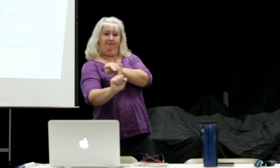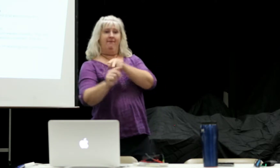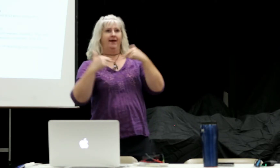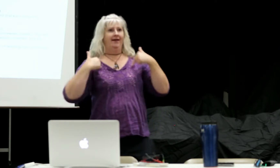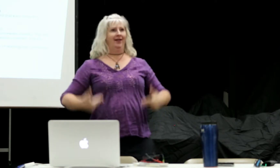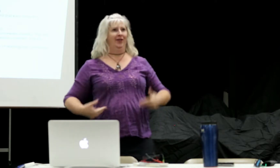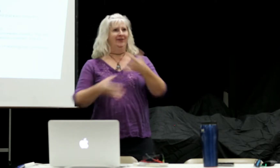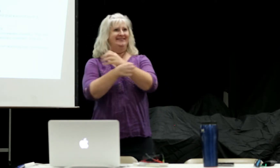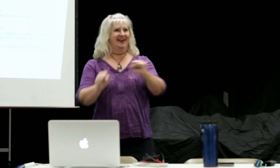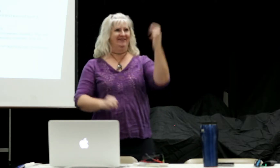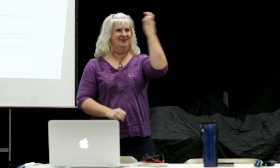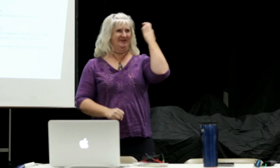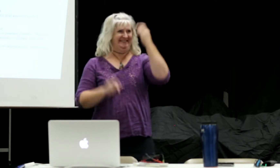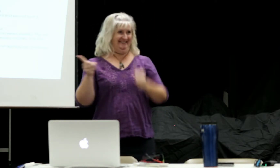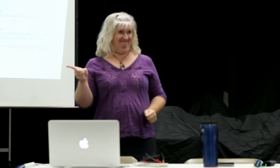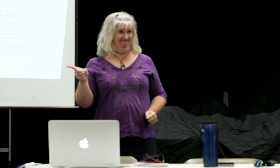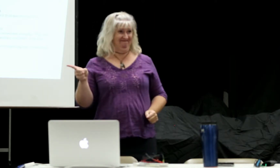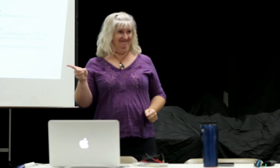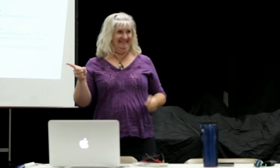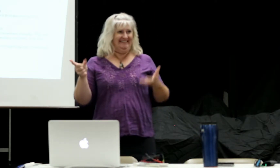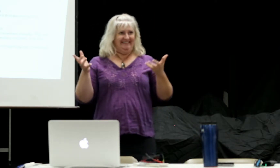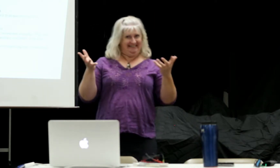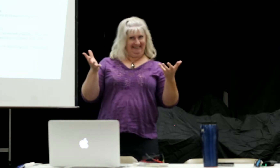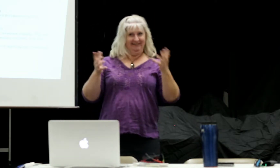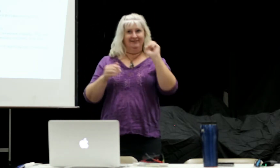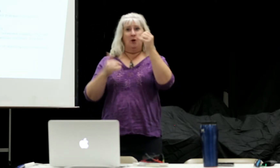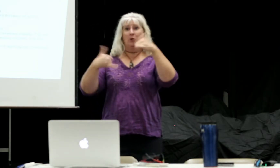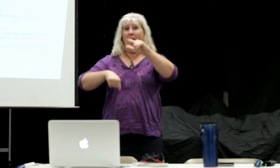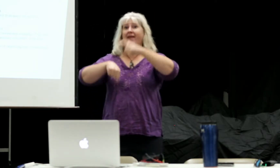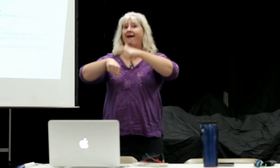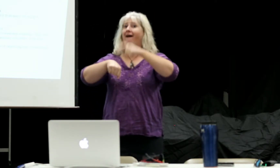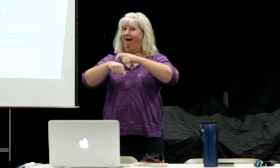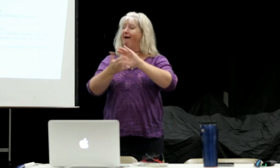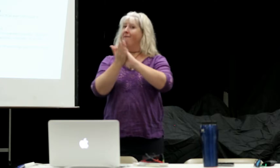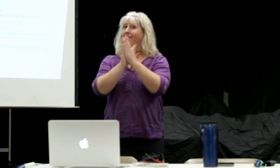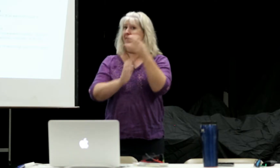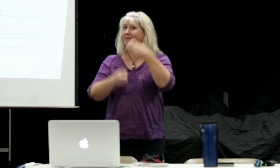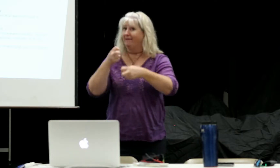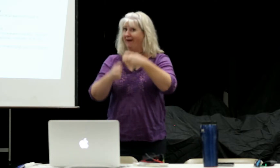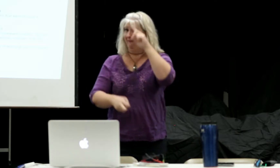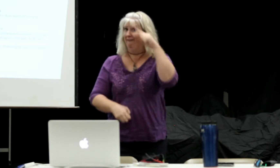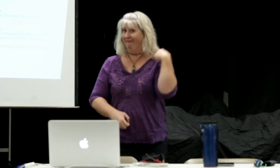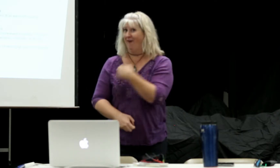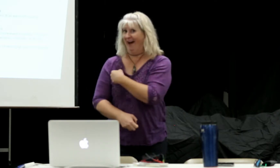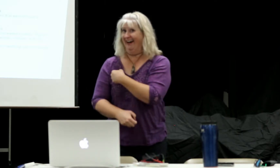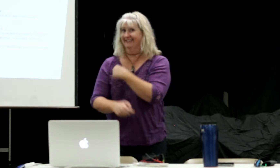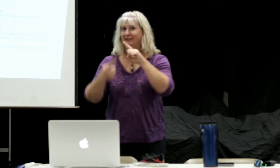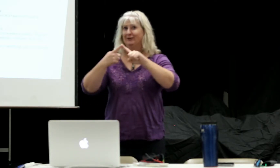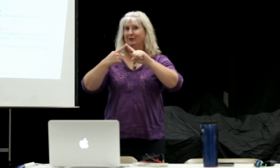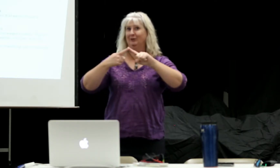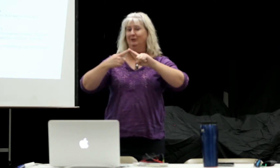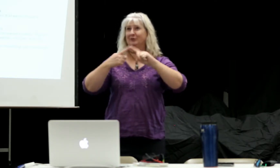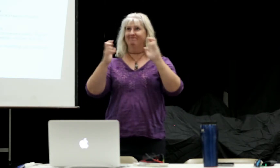the challenges that we have. They're saying for health and safety reasons. And so now, it's becoming more of an issue for